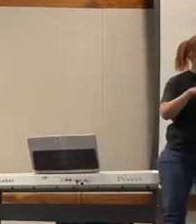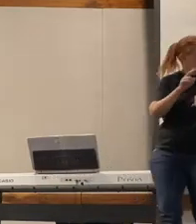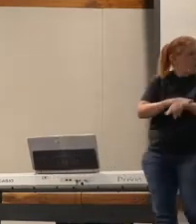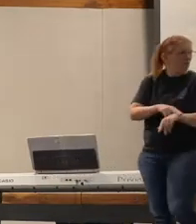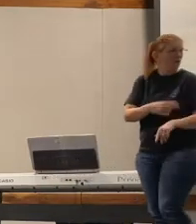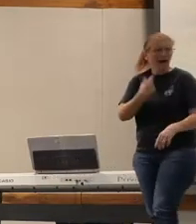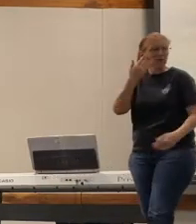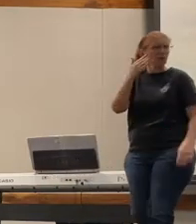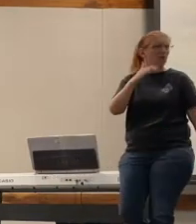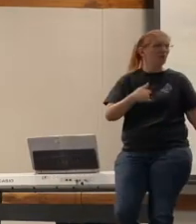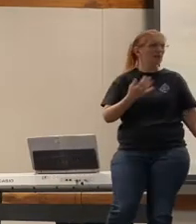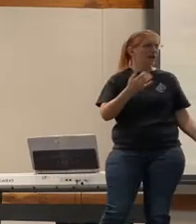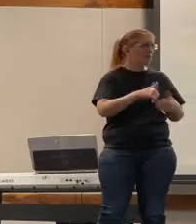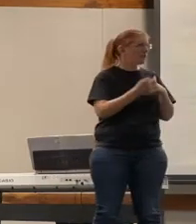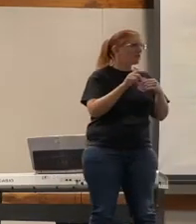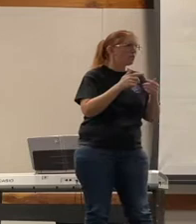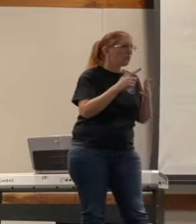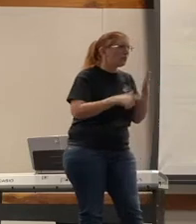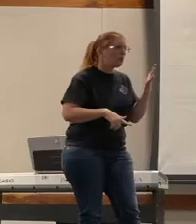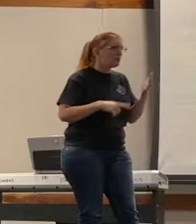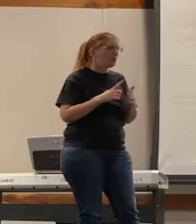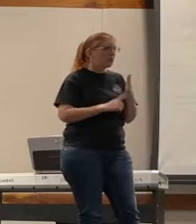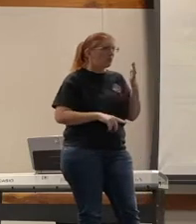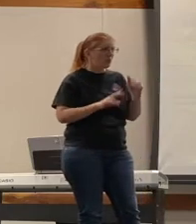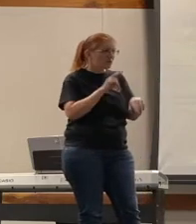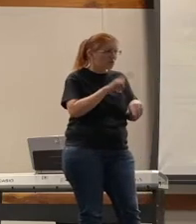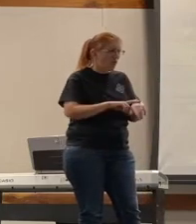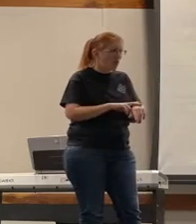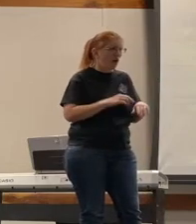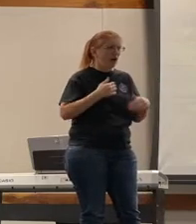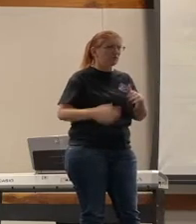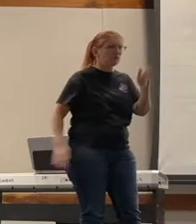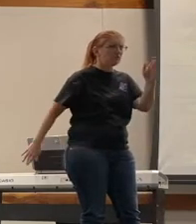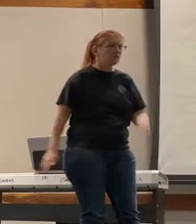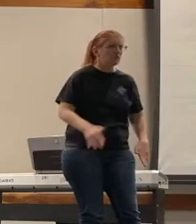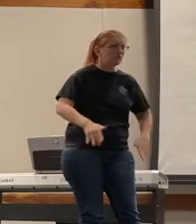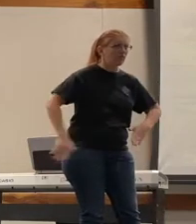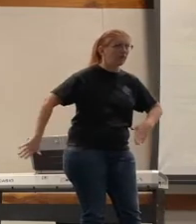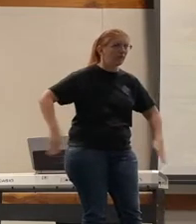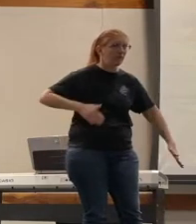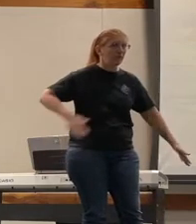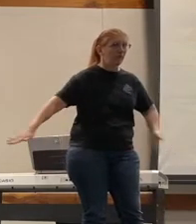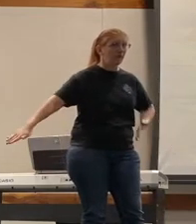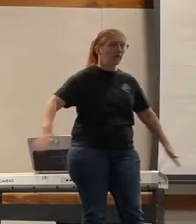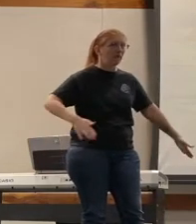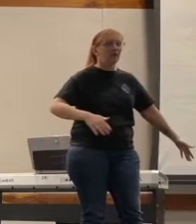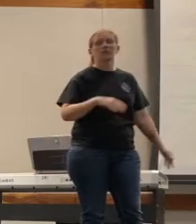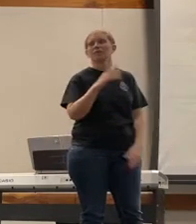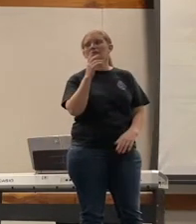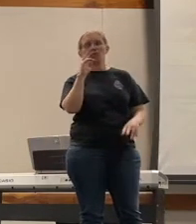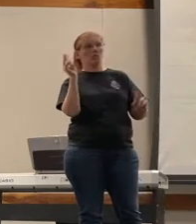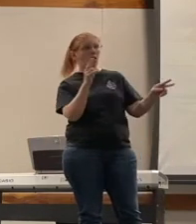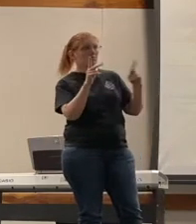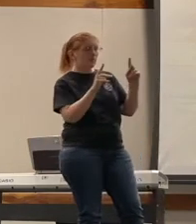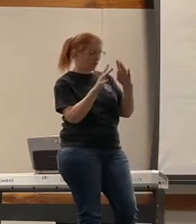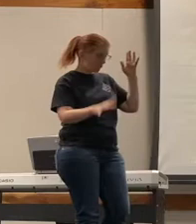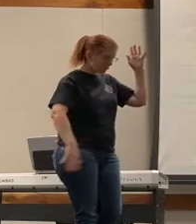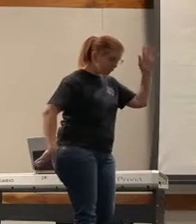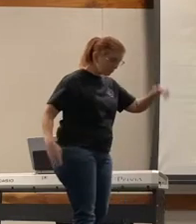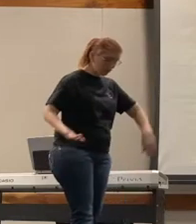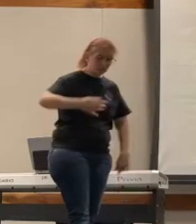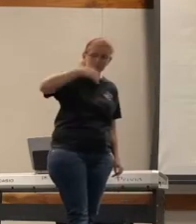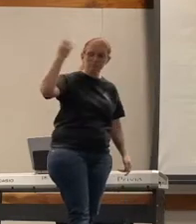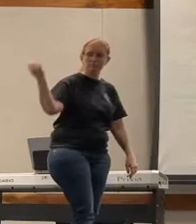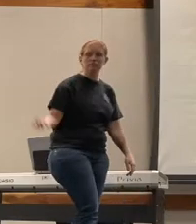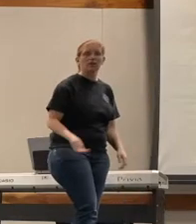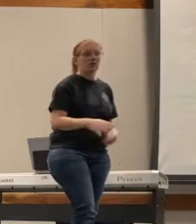so you always tried to watch how your arms, you always watch how people's arms swayed, right?